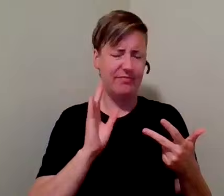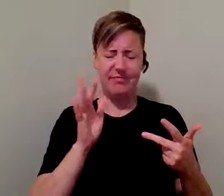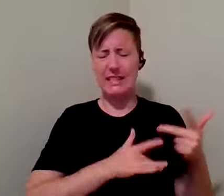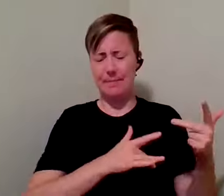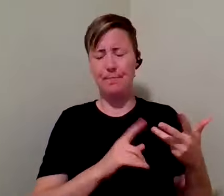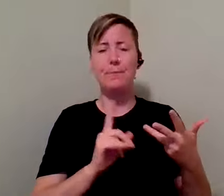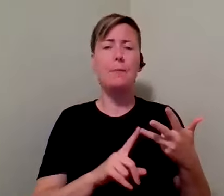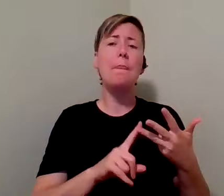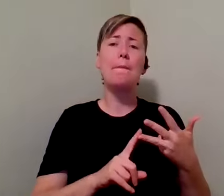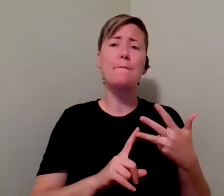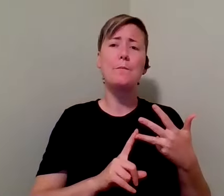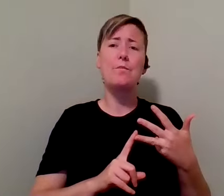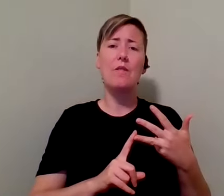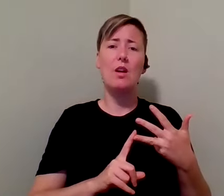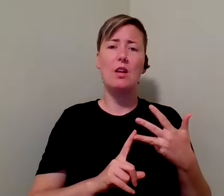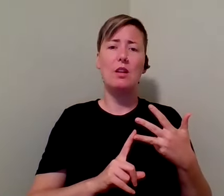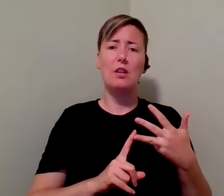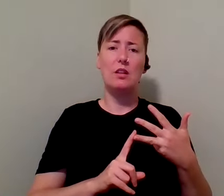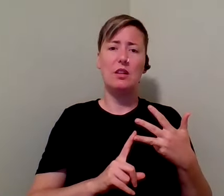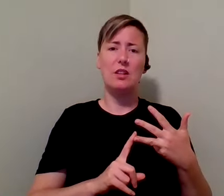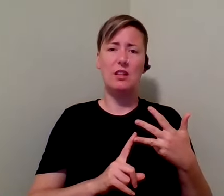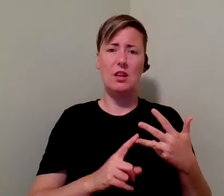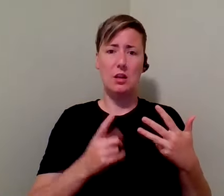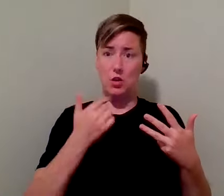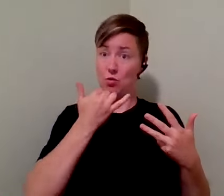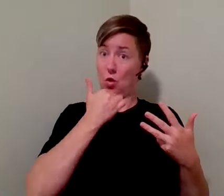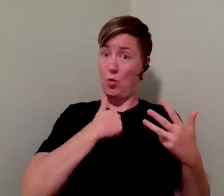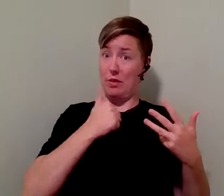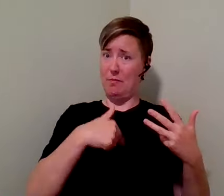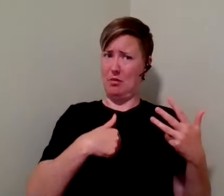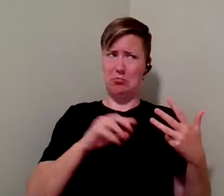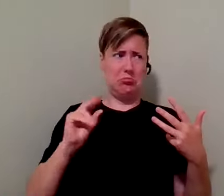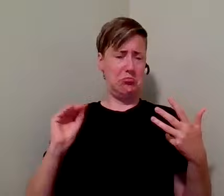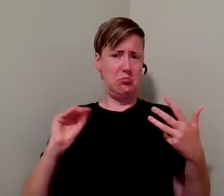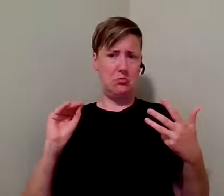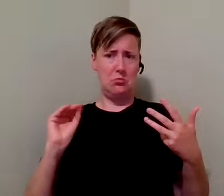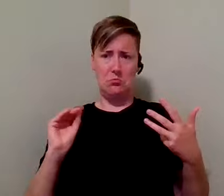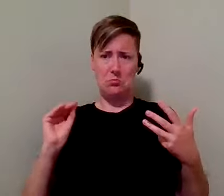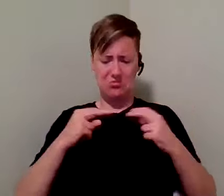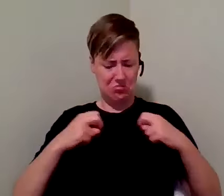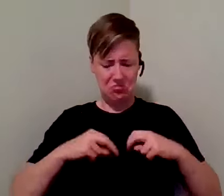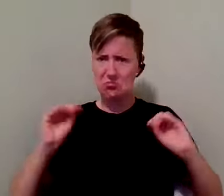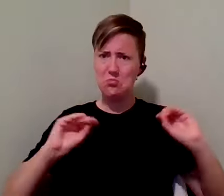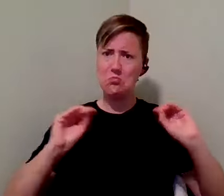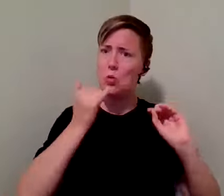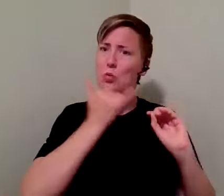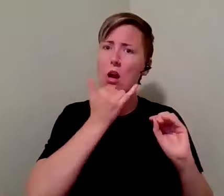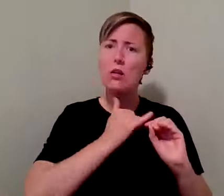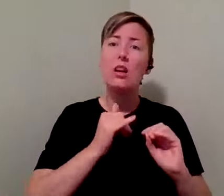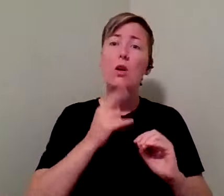4, I really didn't think there was anything wrong with me. I was busy taking the inventory of the whole world. I had a long list of